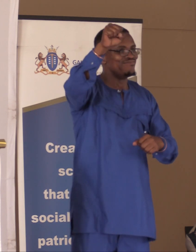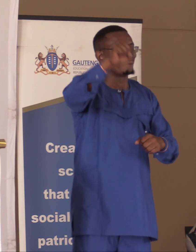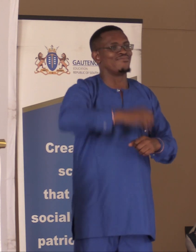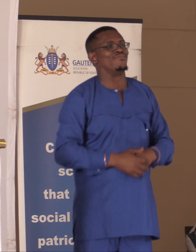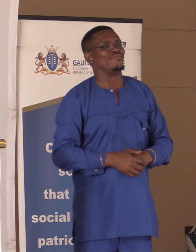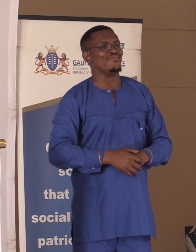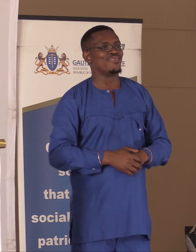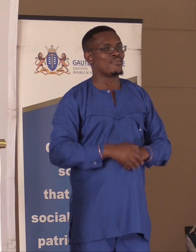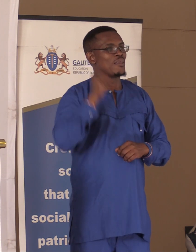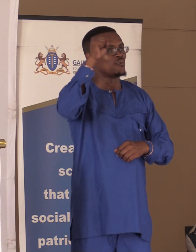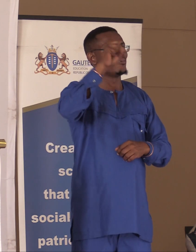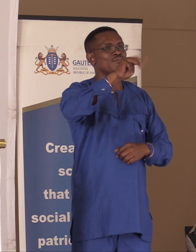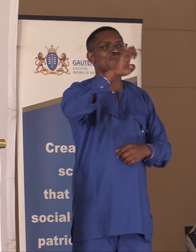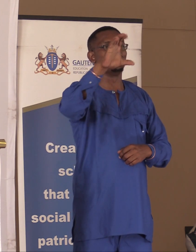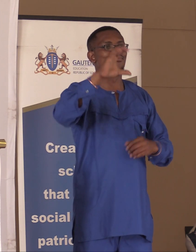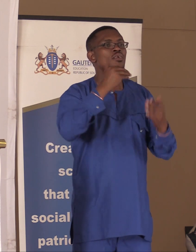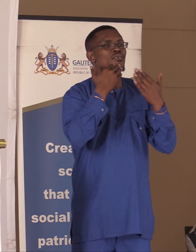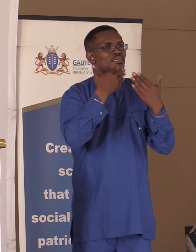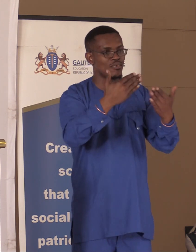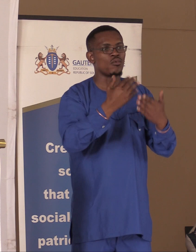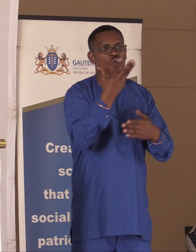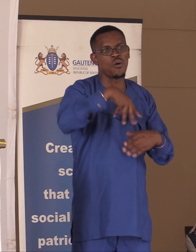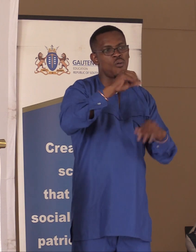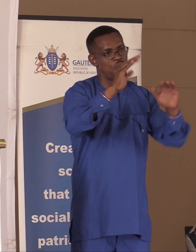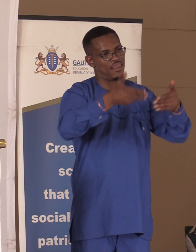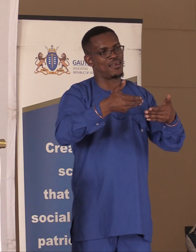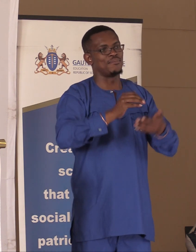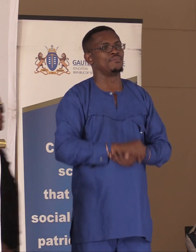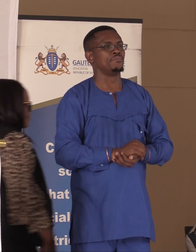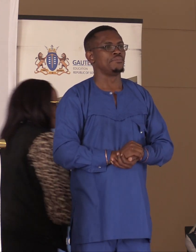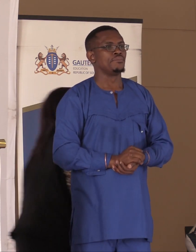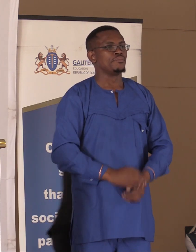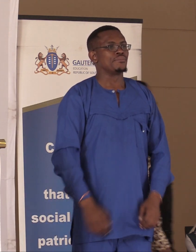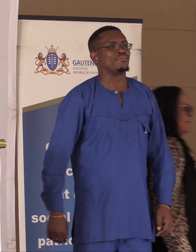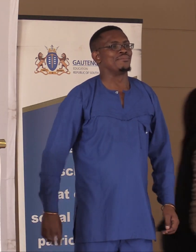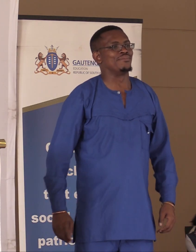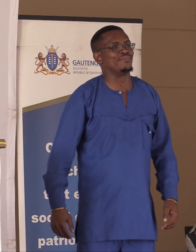MEC, Allah. Thank you very much. You are all welcome.